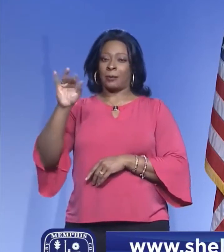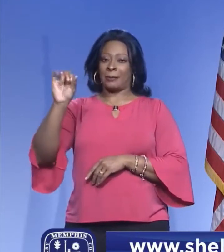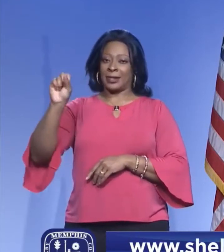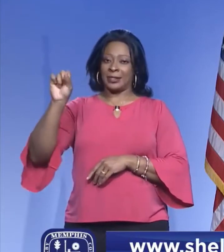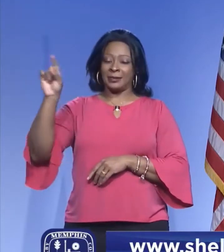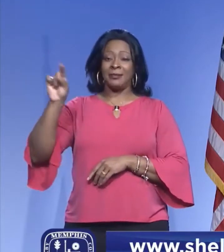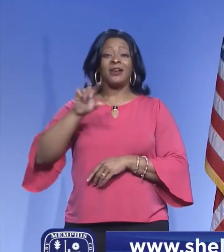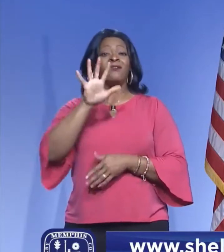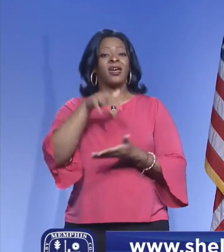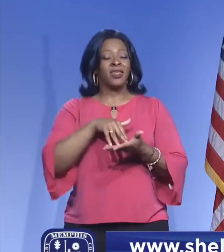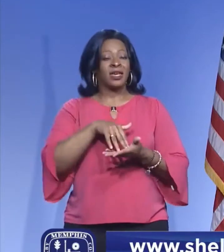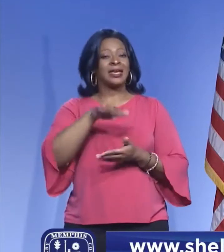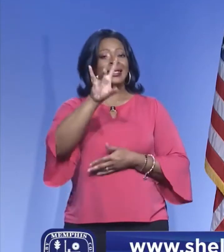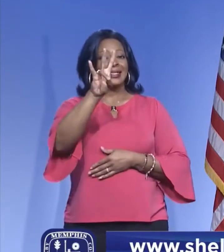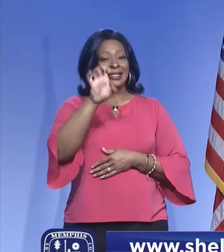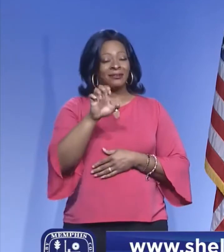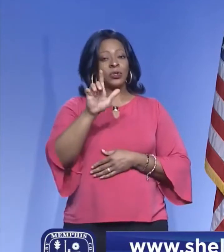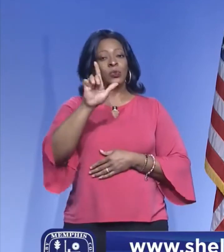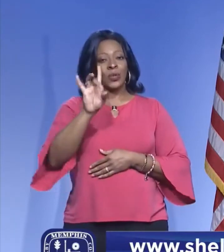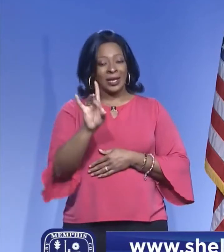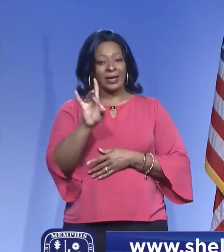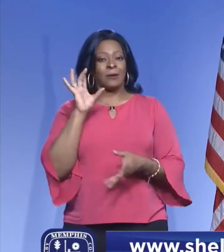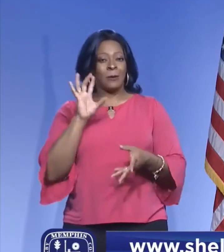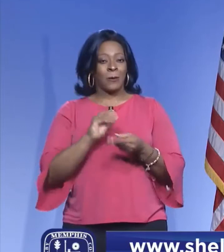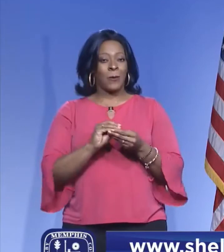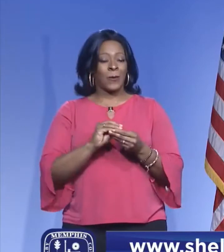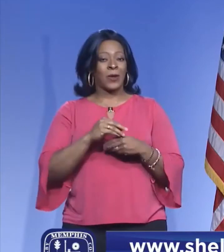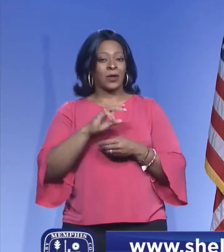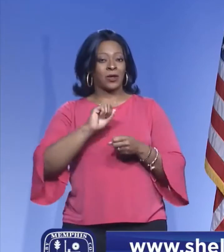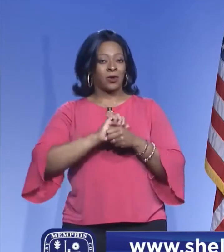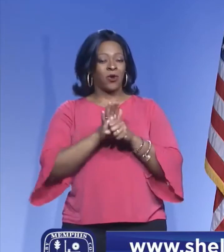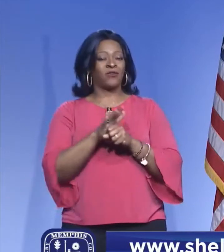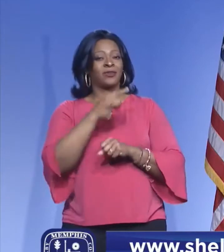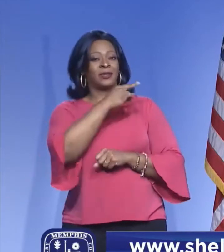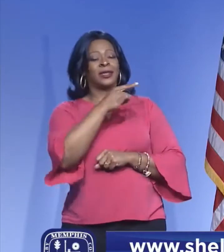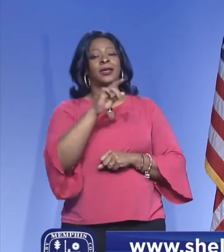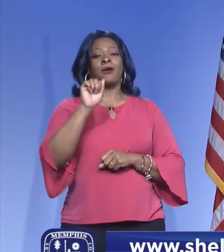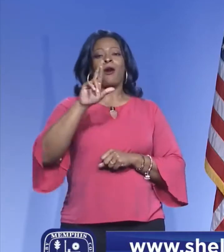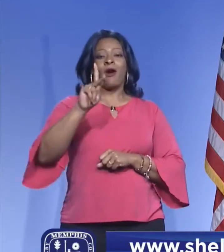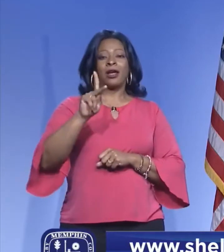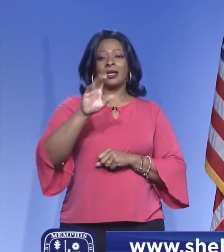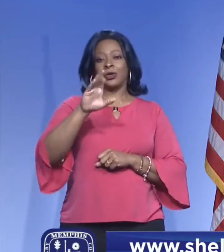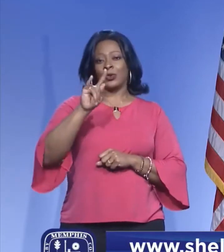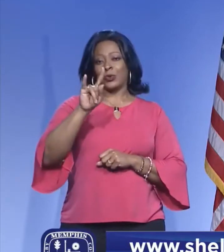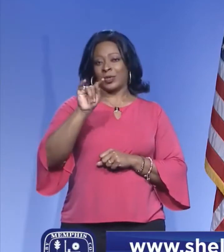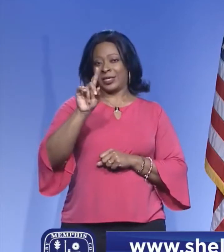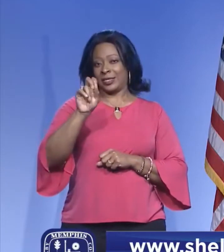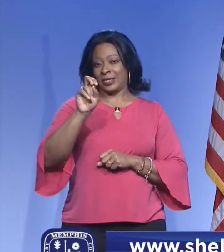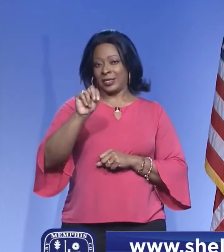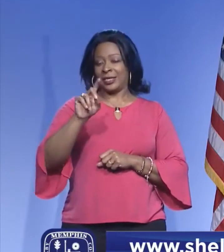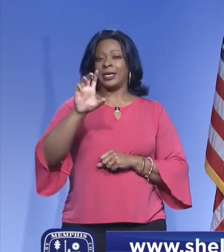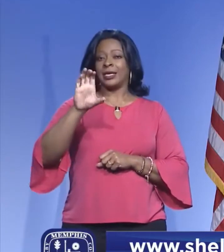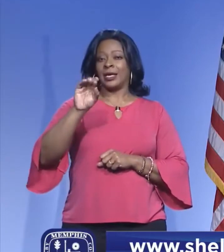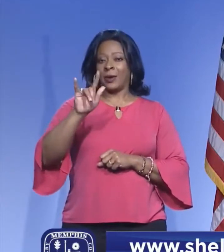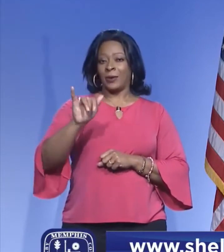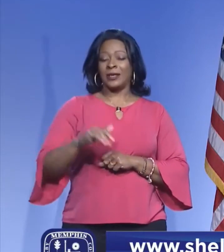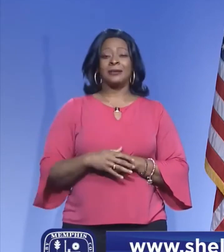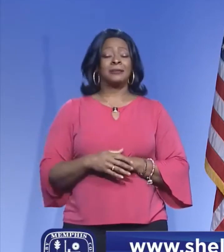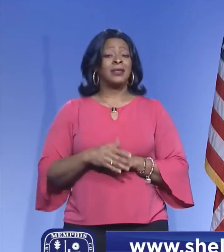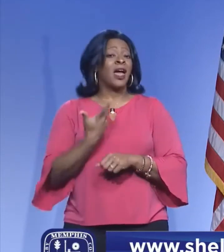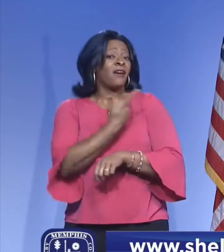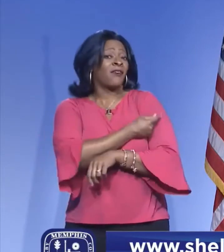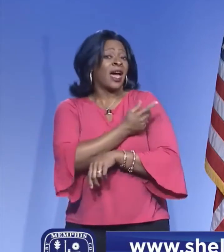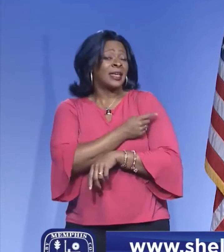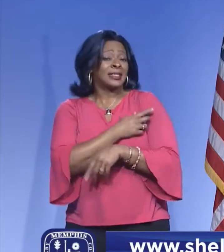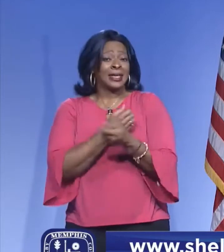and 5,728 cases in Crittenden County in Arkansas. As far as on the vaccine campaign front,